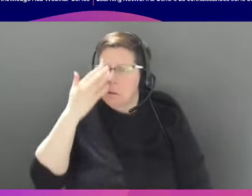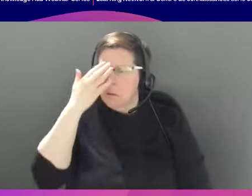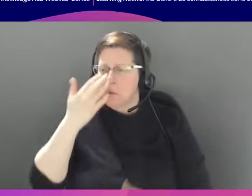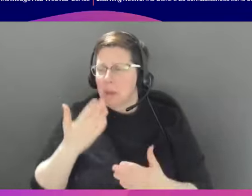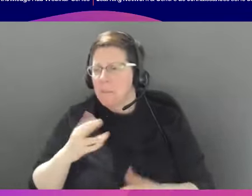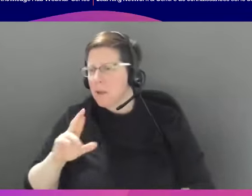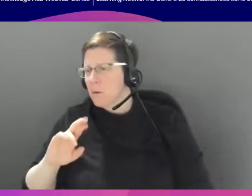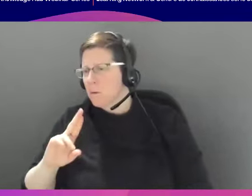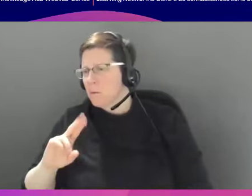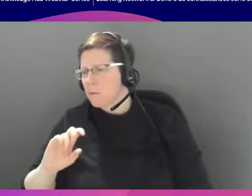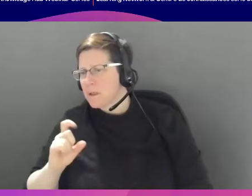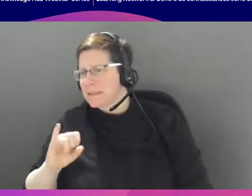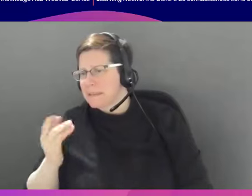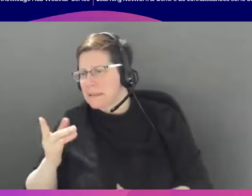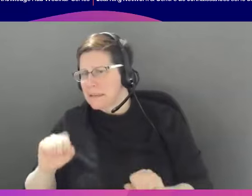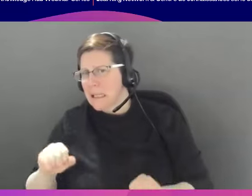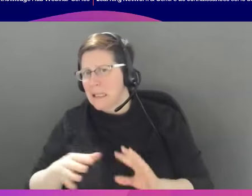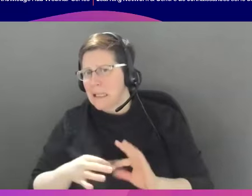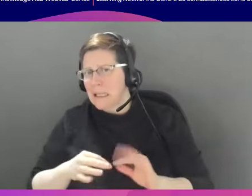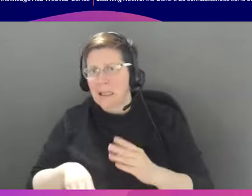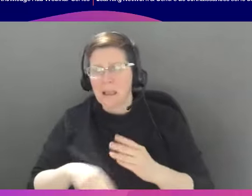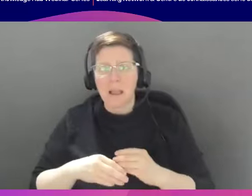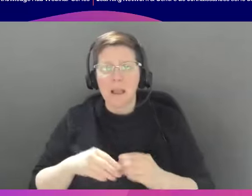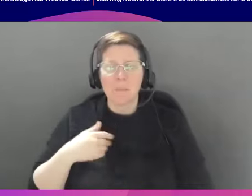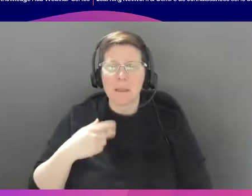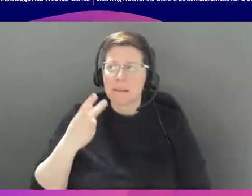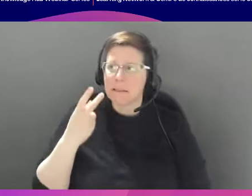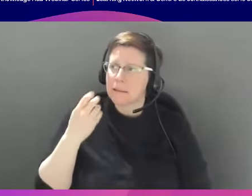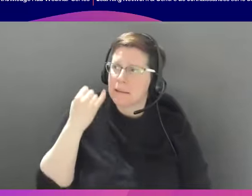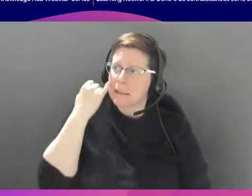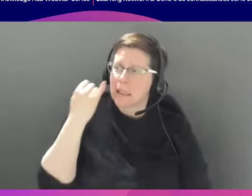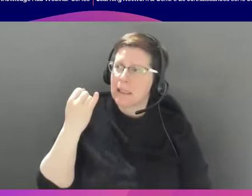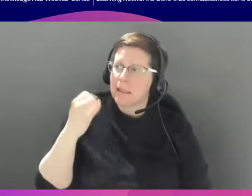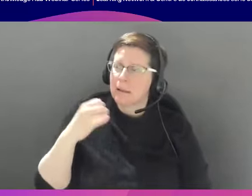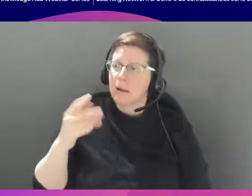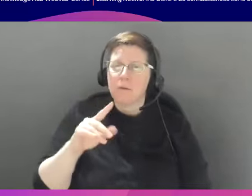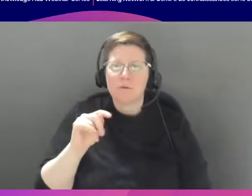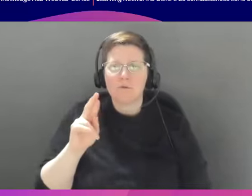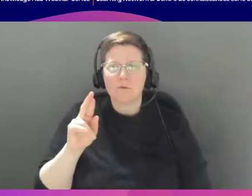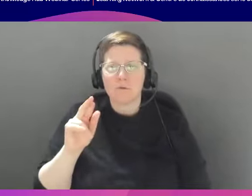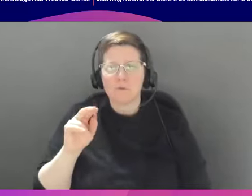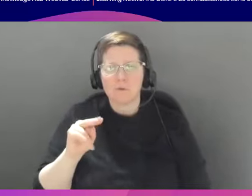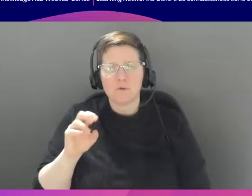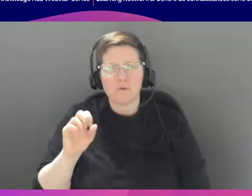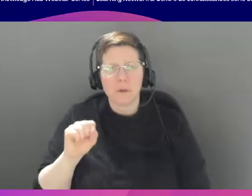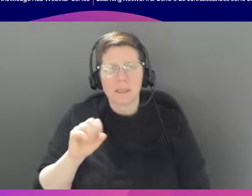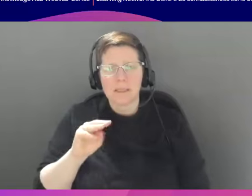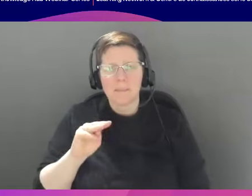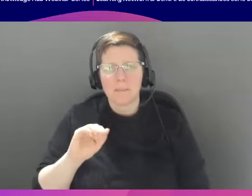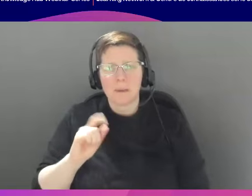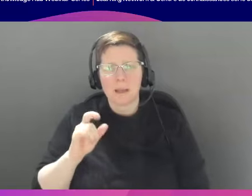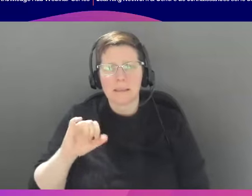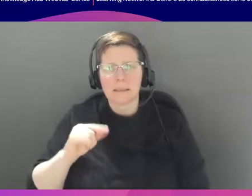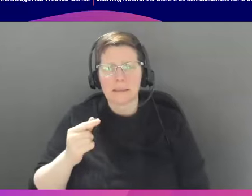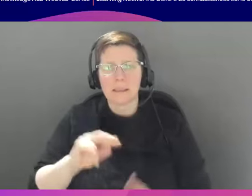on if you know more than me, the idea of like trans maxing to like overcome inceldom. And so incels talk